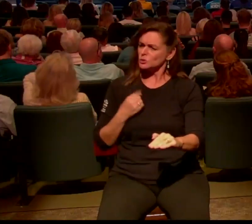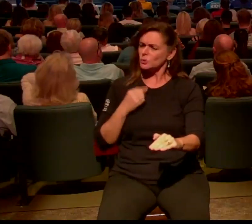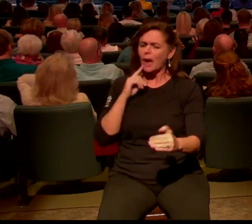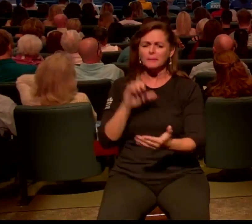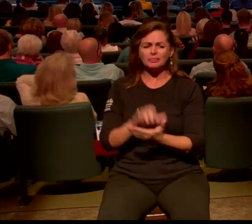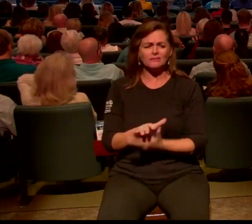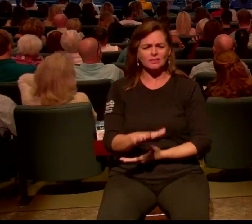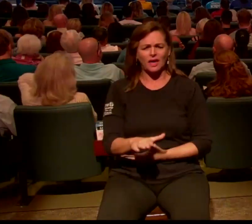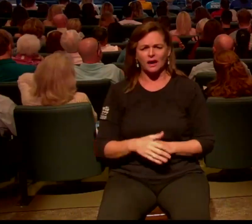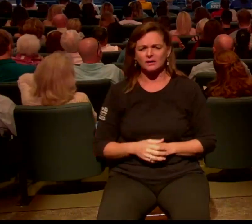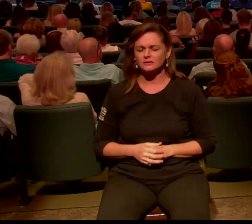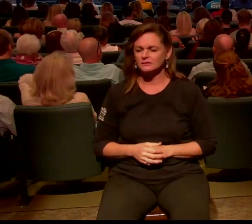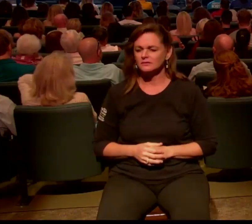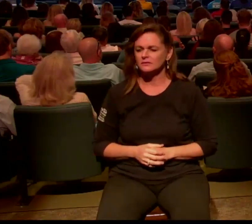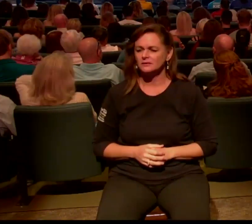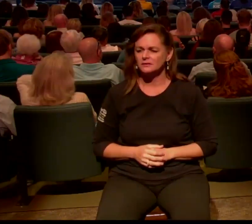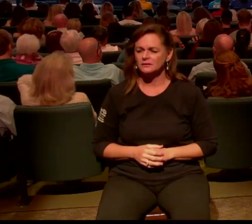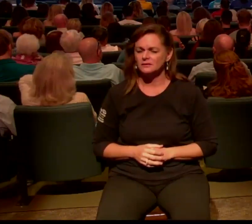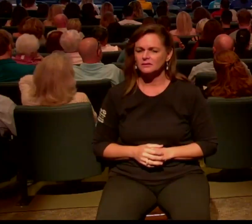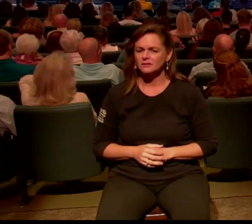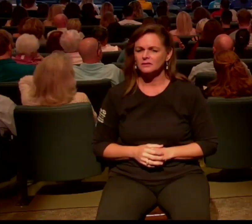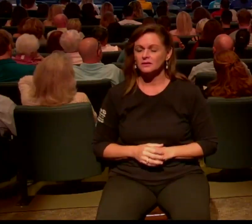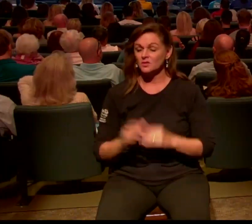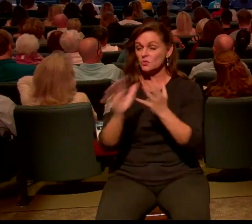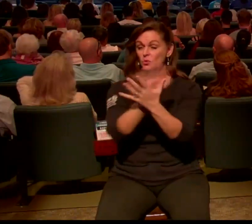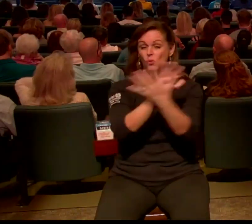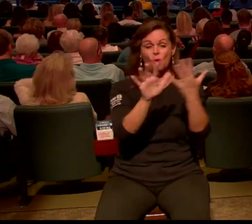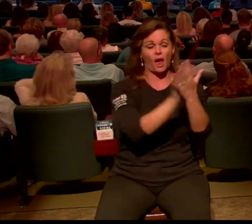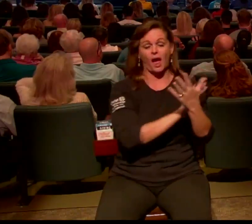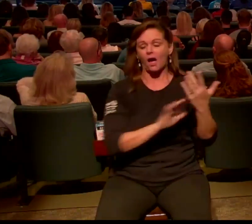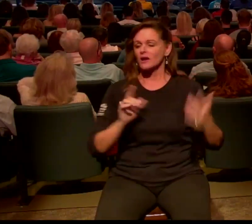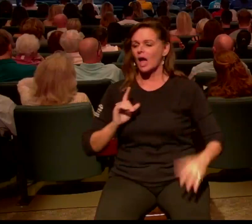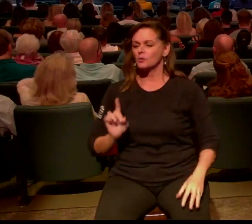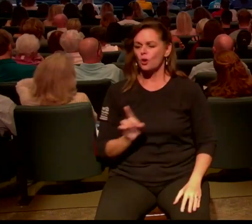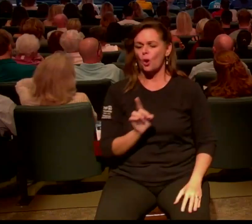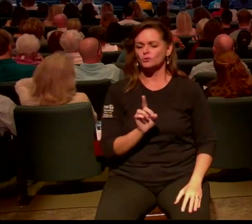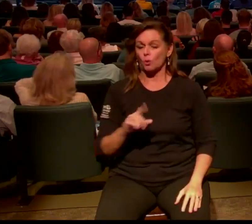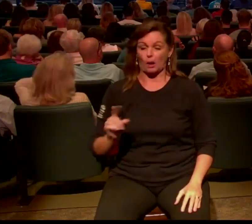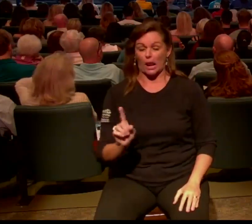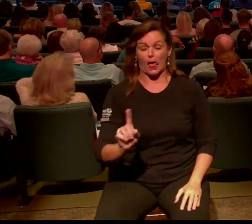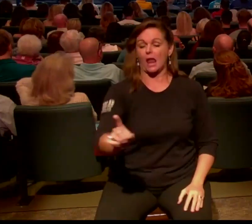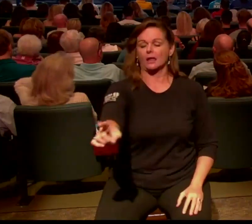going to walk slowly through the crowd. Again, when I'm speaking,